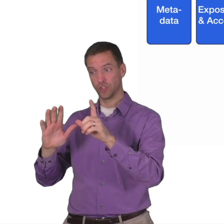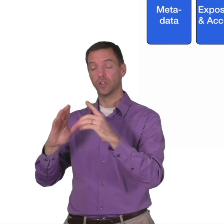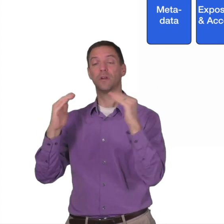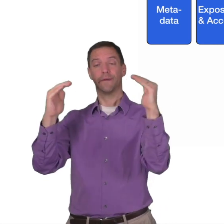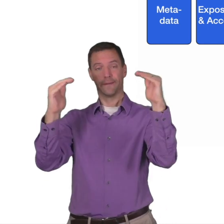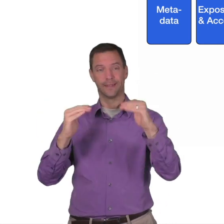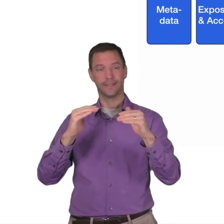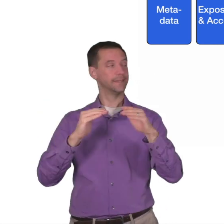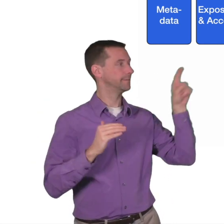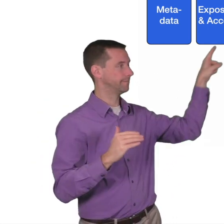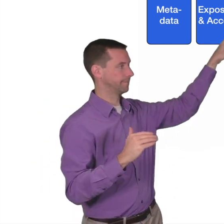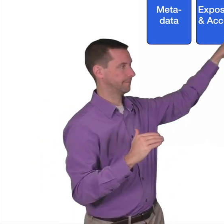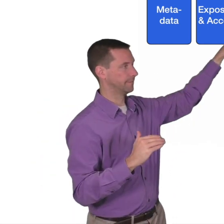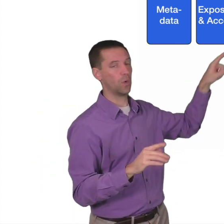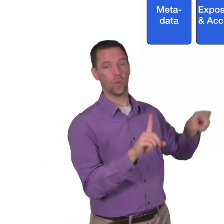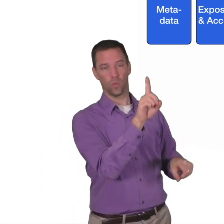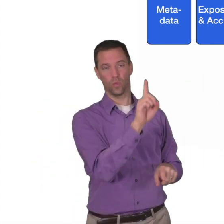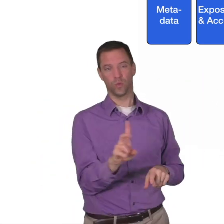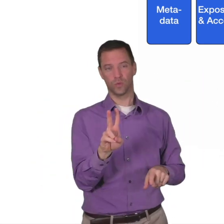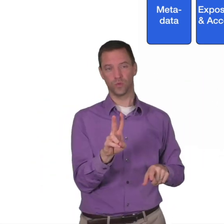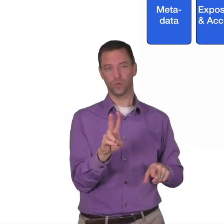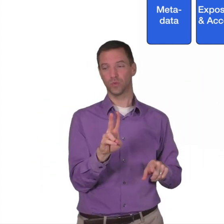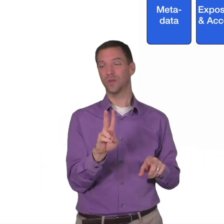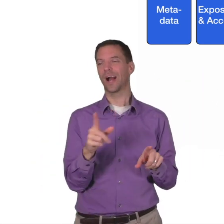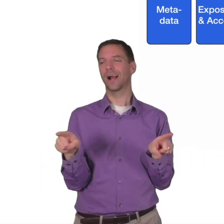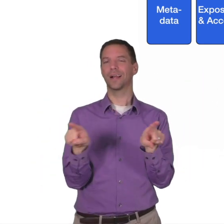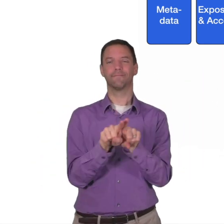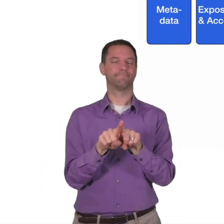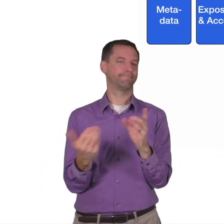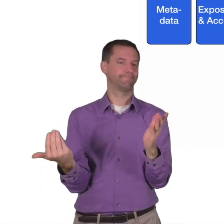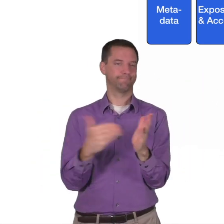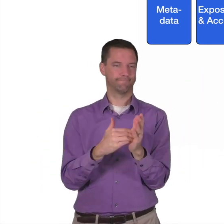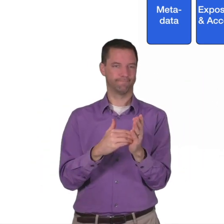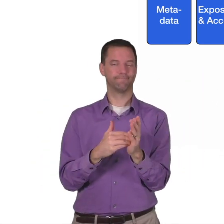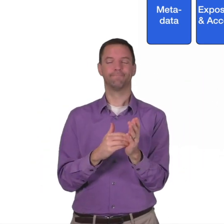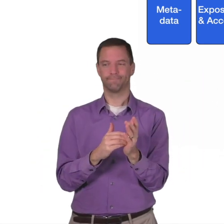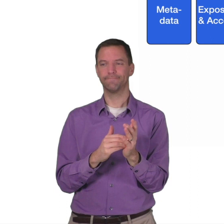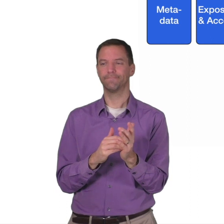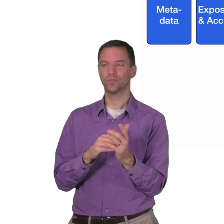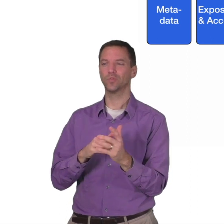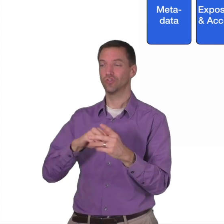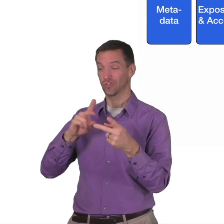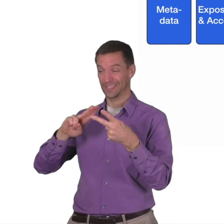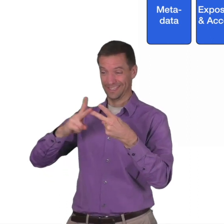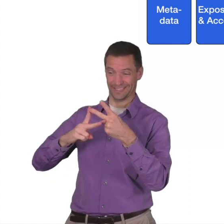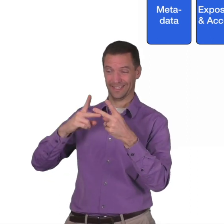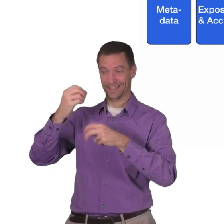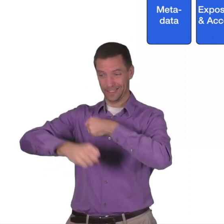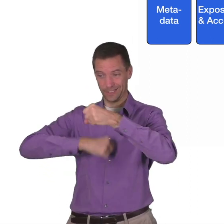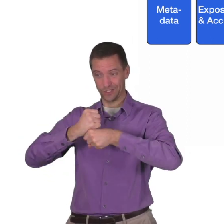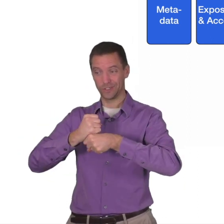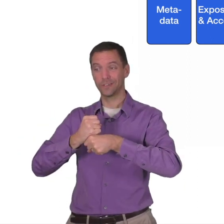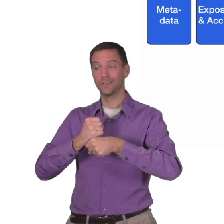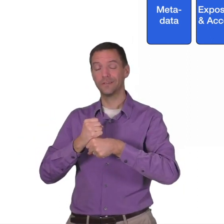When the first year is done, the system moves on to age 1 to age 2, and you do the same process.